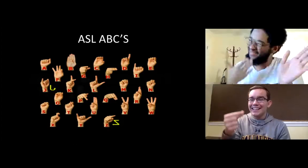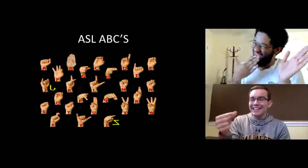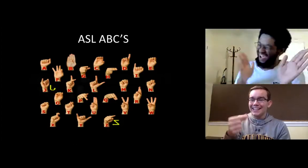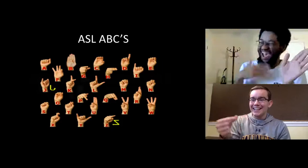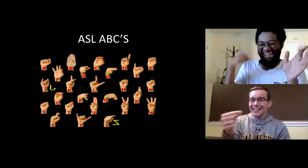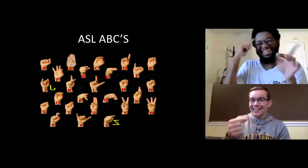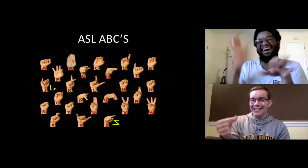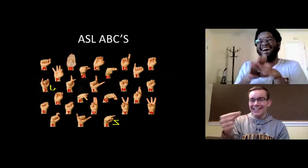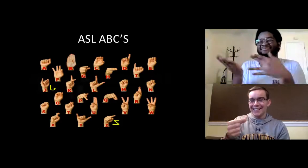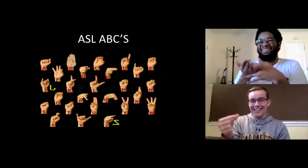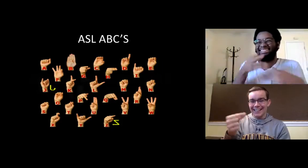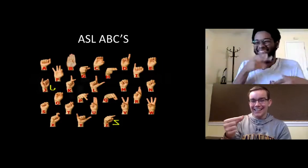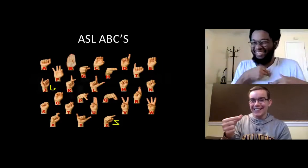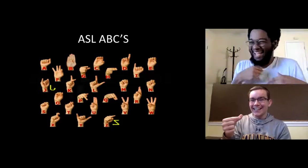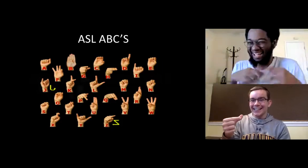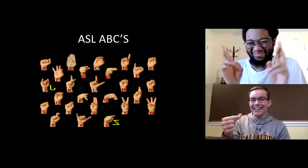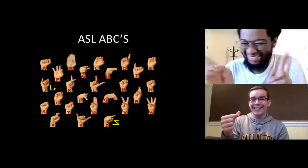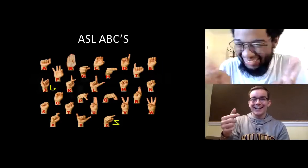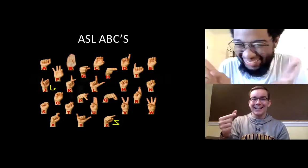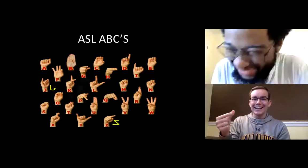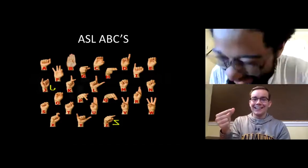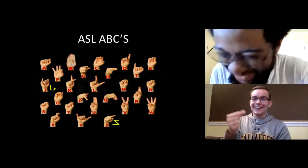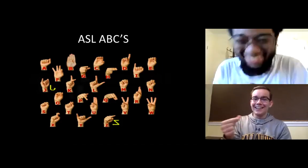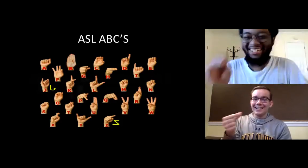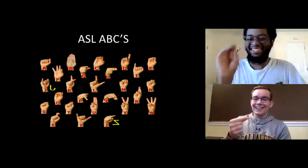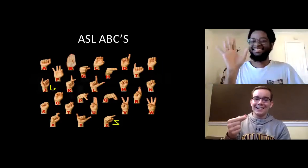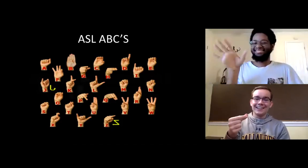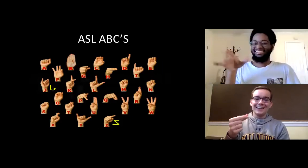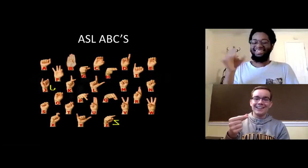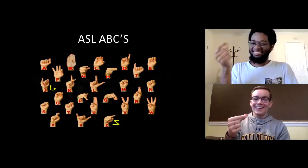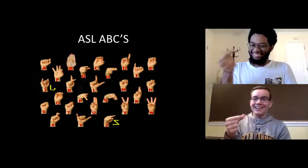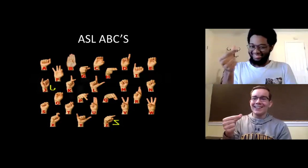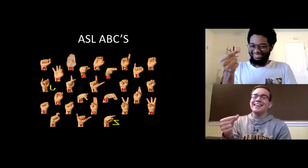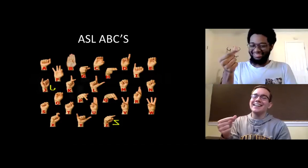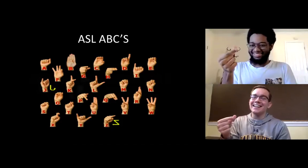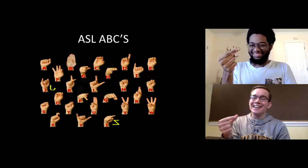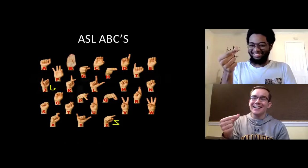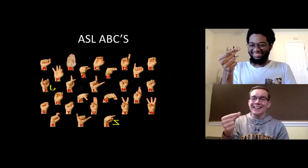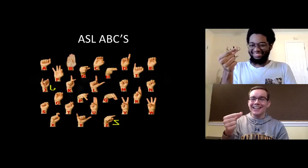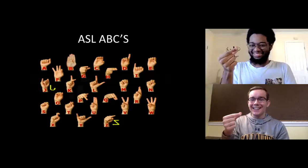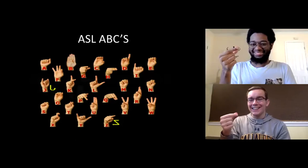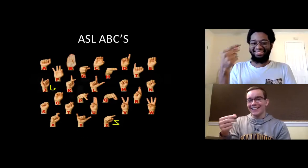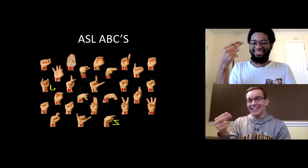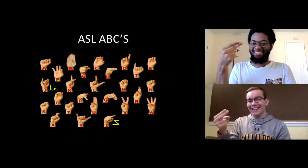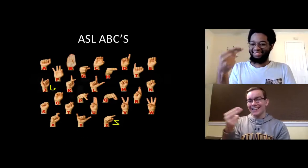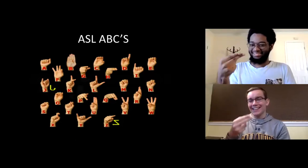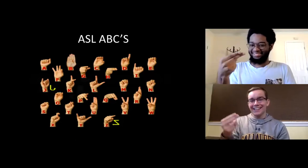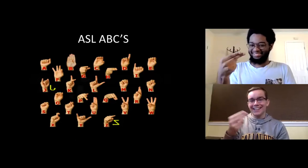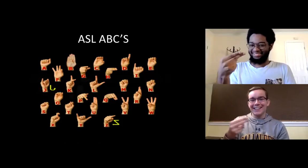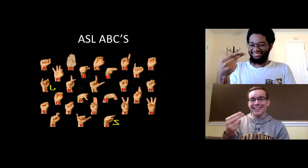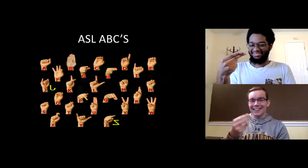Oh, shoot. Sorry, I was on the wrong one. I'm ready for Thanksgiving break. I'm not here anymore. All right, G.